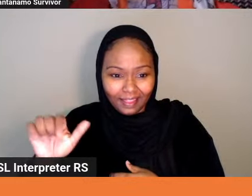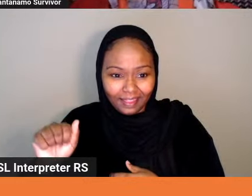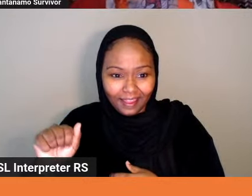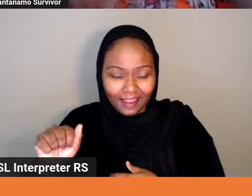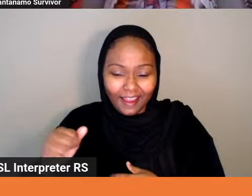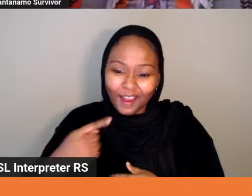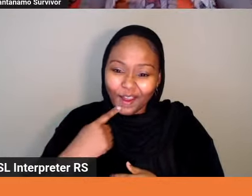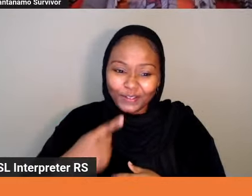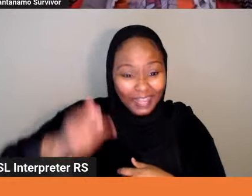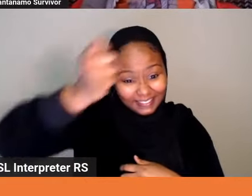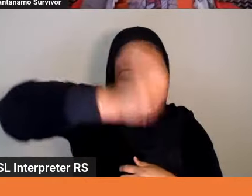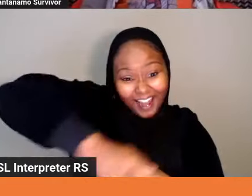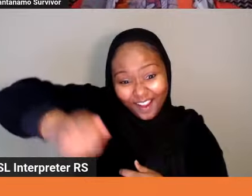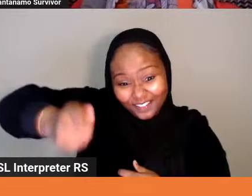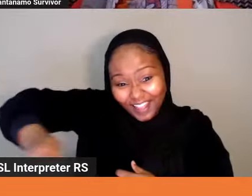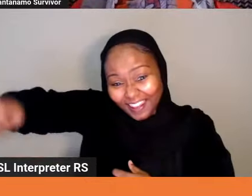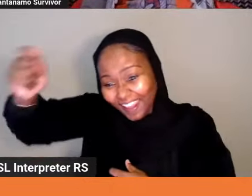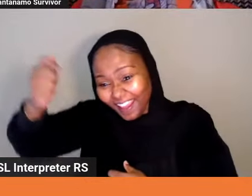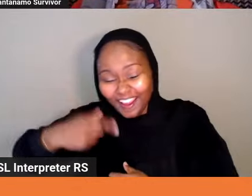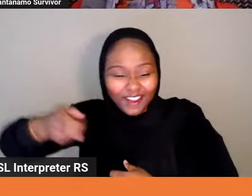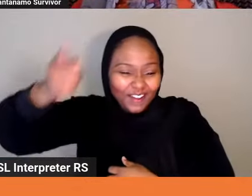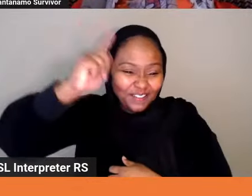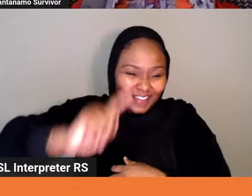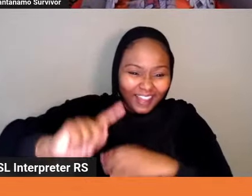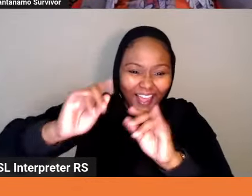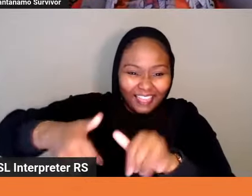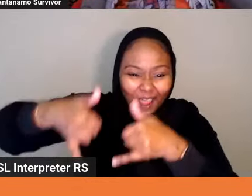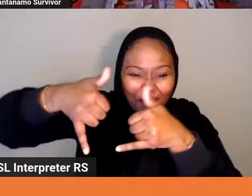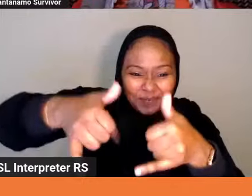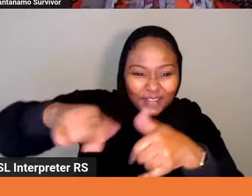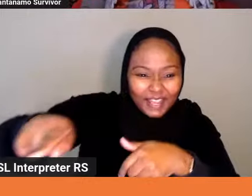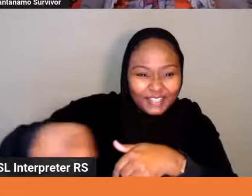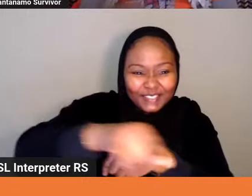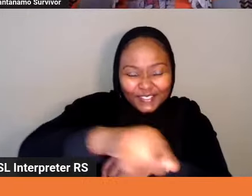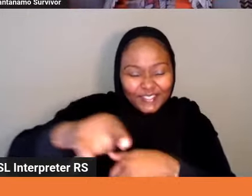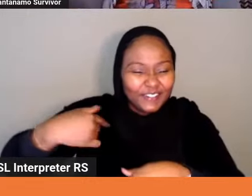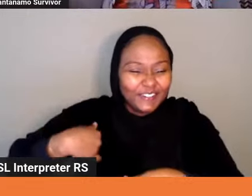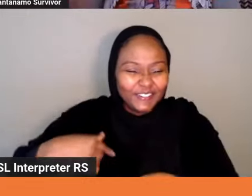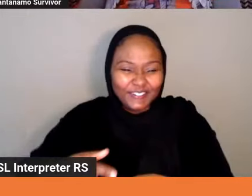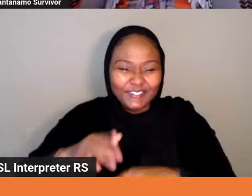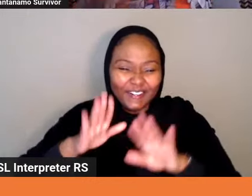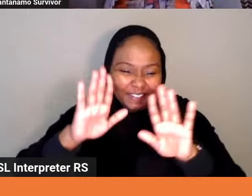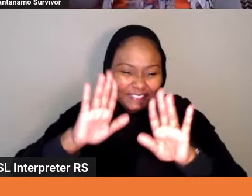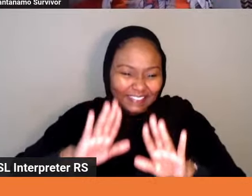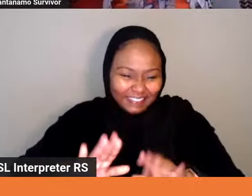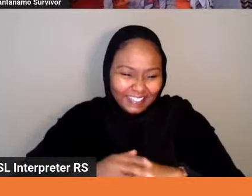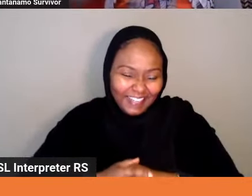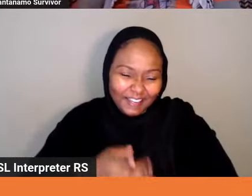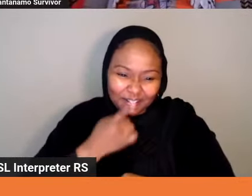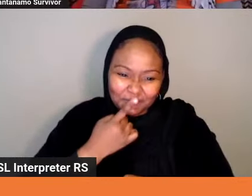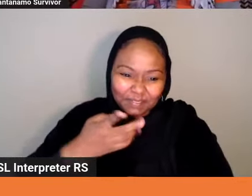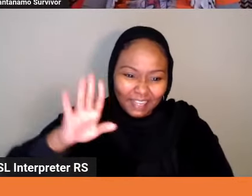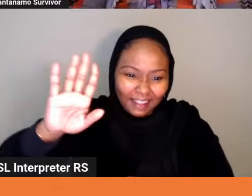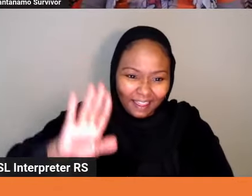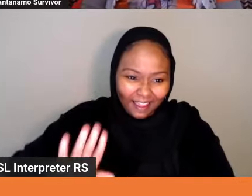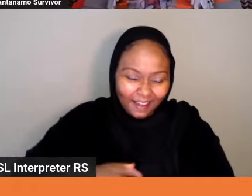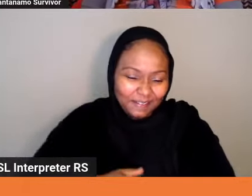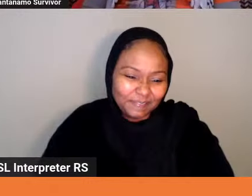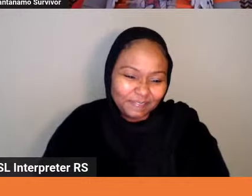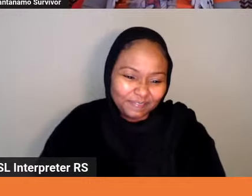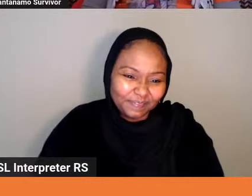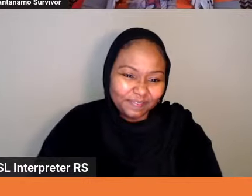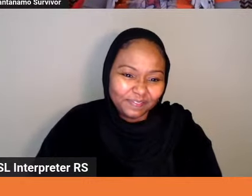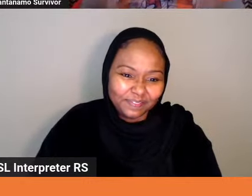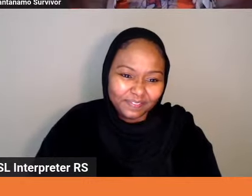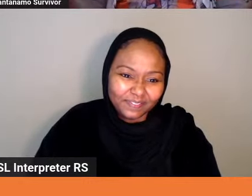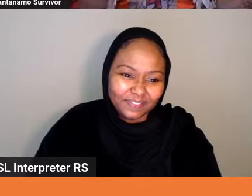Assalamu alaikum wa rahmatullahi wa barakatuh. Ya hala wa marhaba. Arhibaw. Hayakum Allah ahlan wa sahlan. Wa marhaba maliyun.